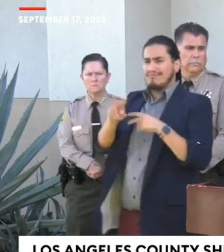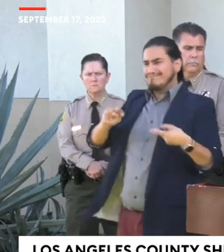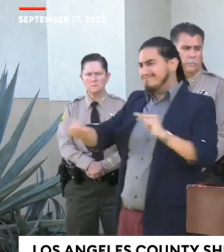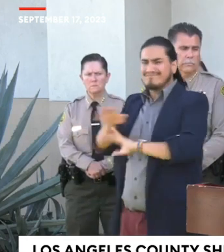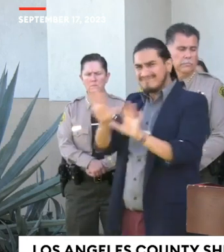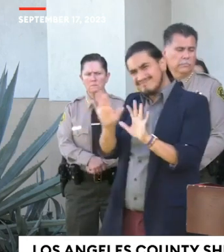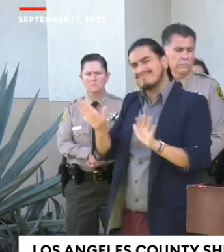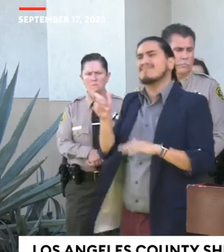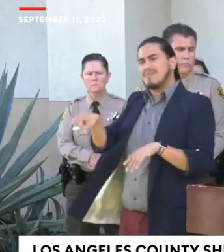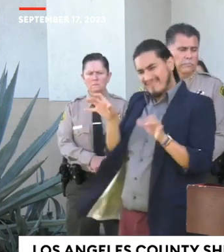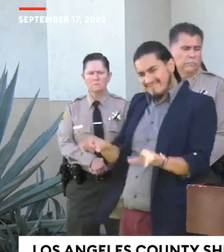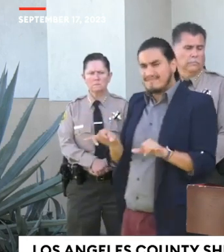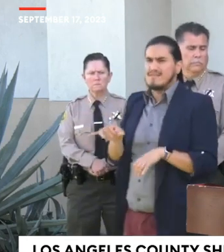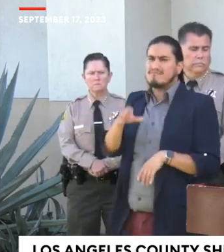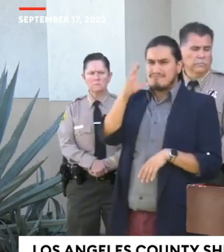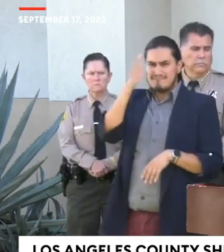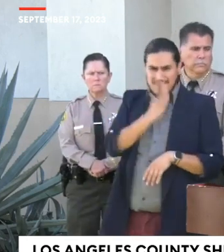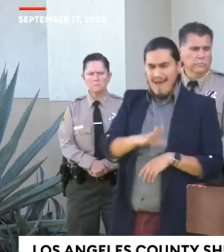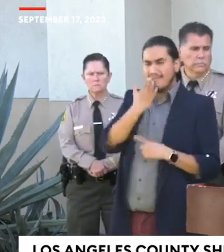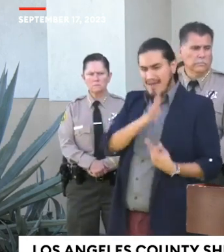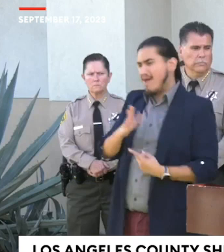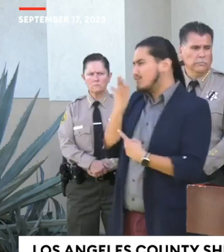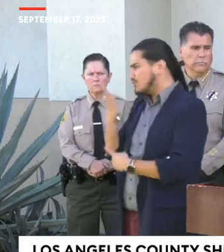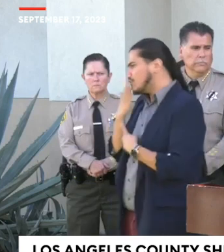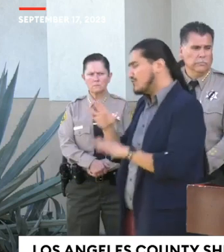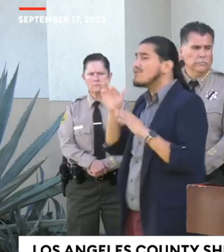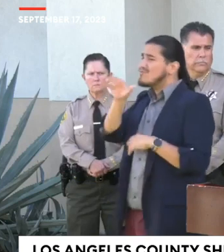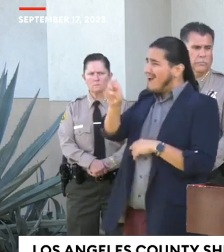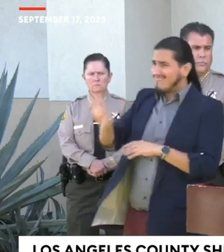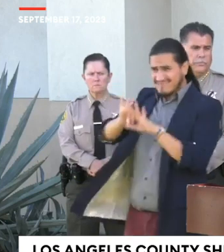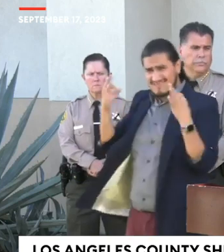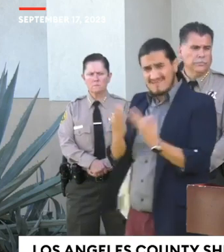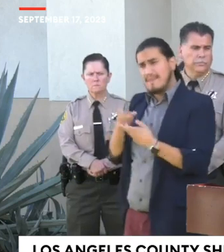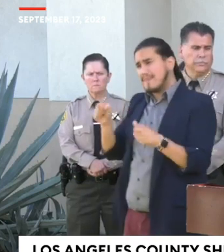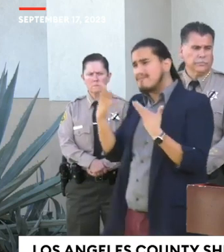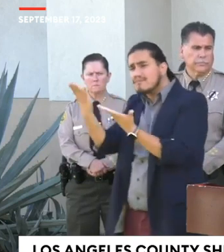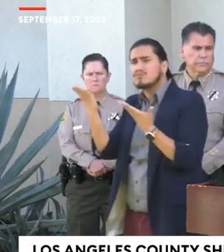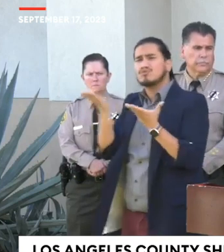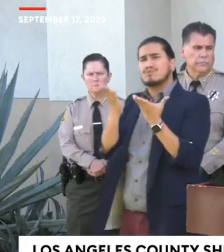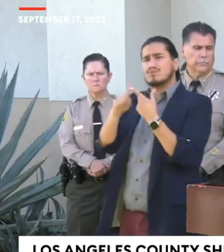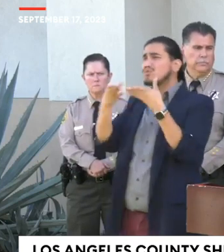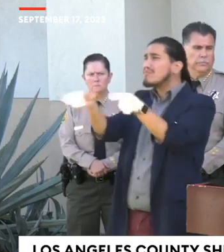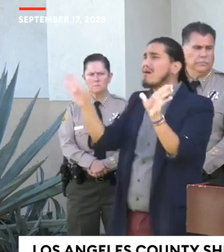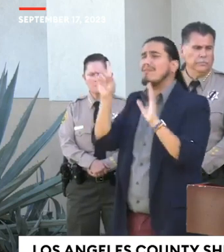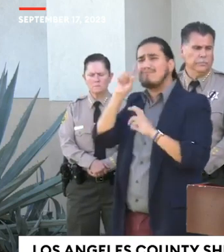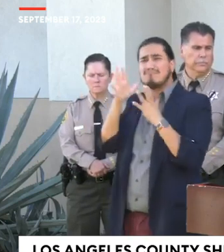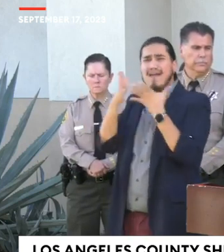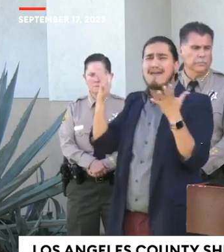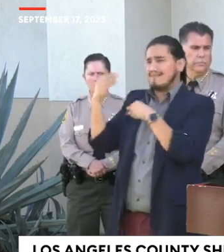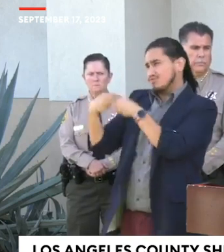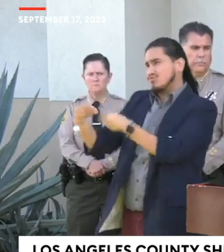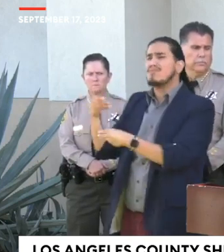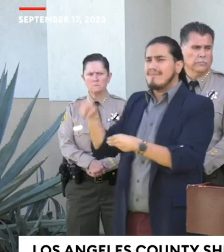communities deserve better. Ryan Clinkunbroomer's family, a family that has served the public for generations faithfully, they